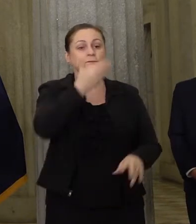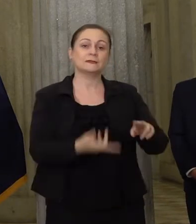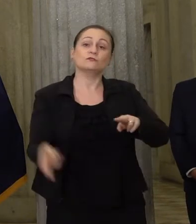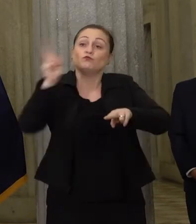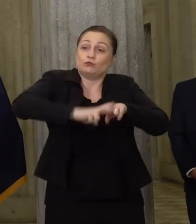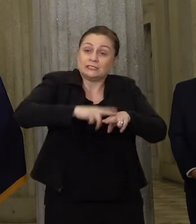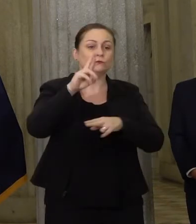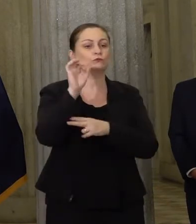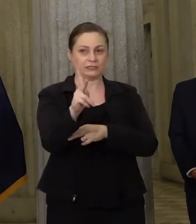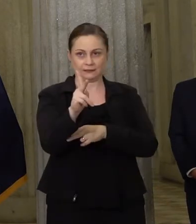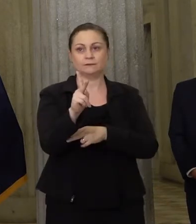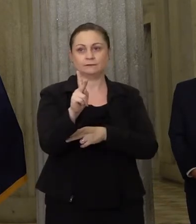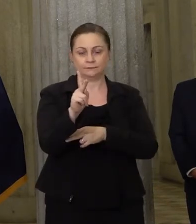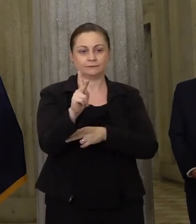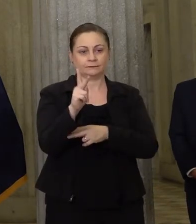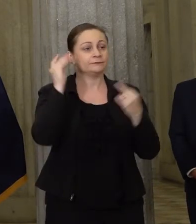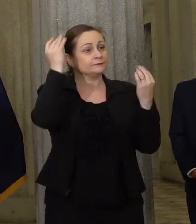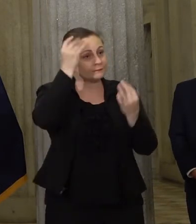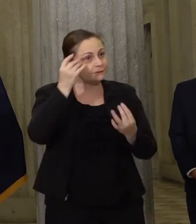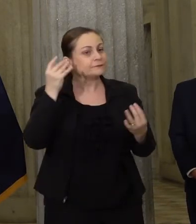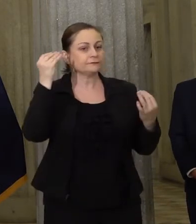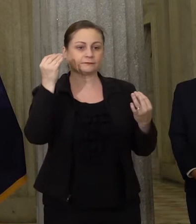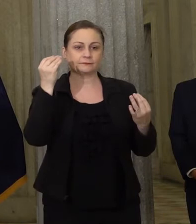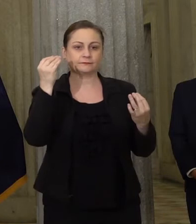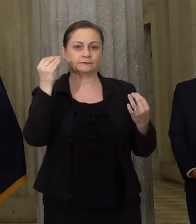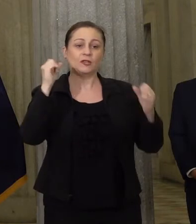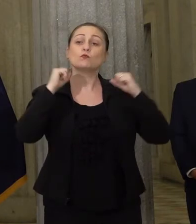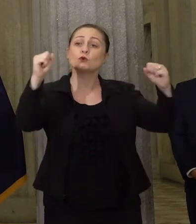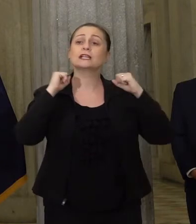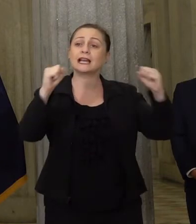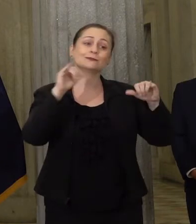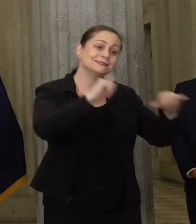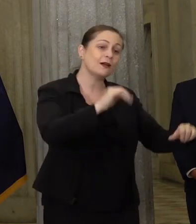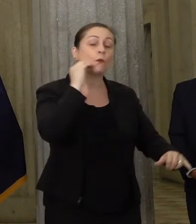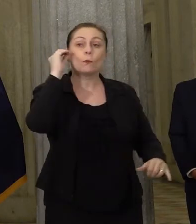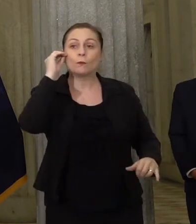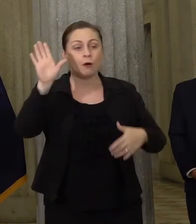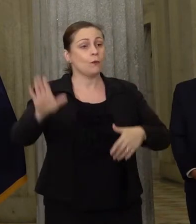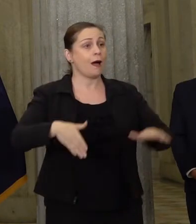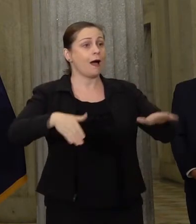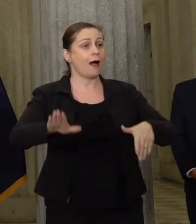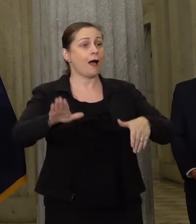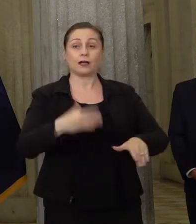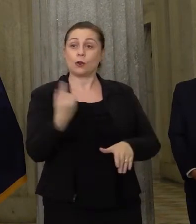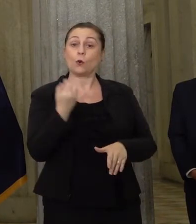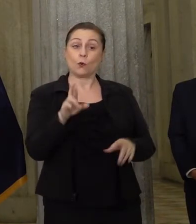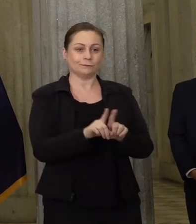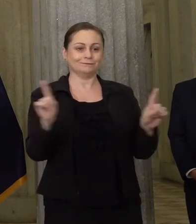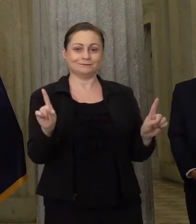risk. So consider working out at home, taking a walk by yourself or socially distanced with a